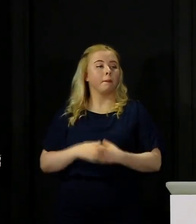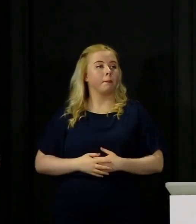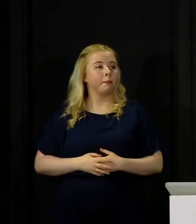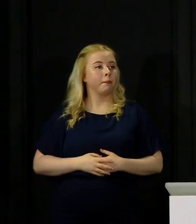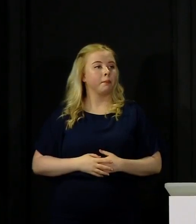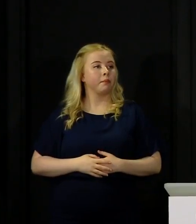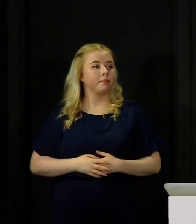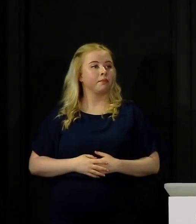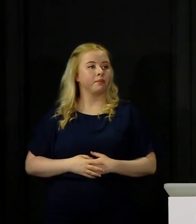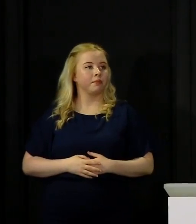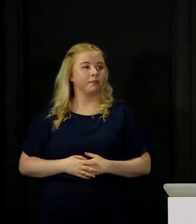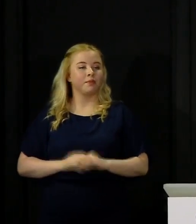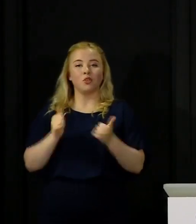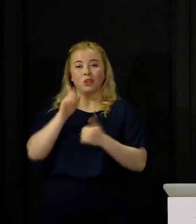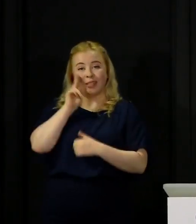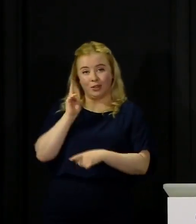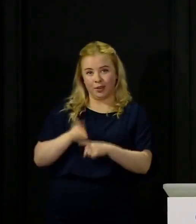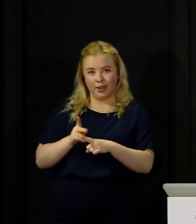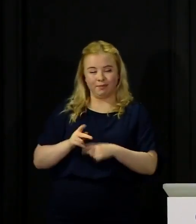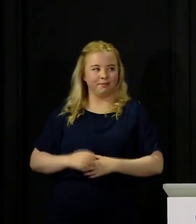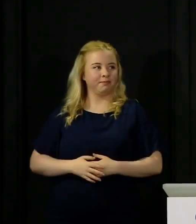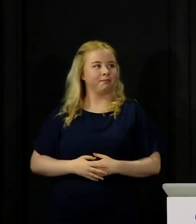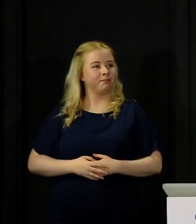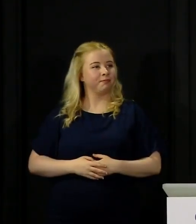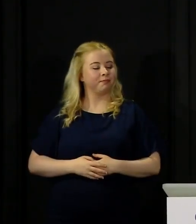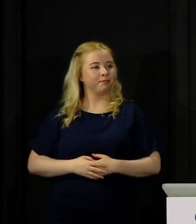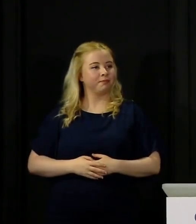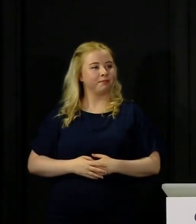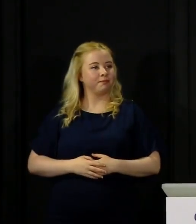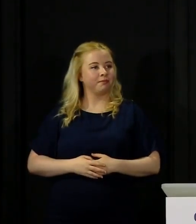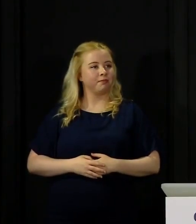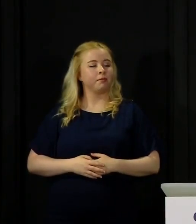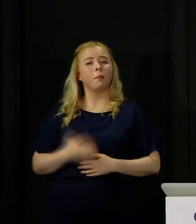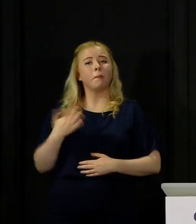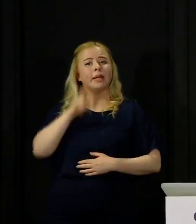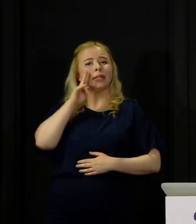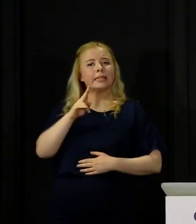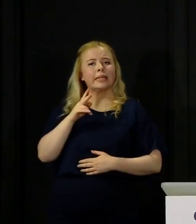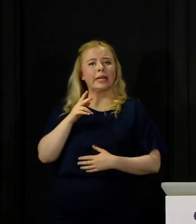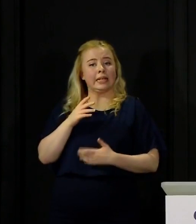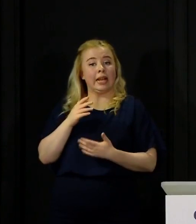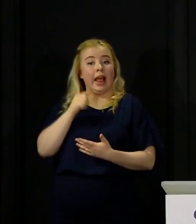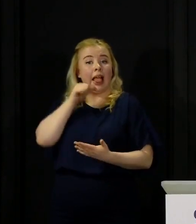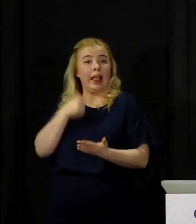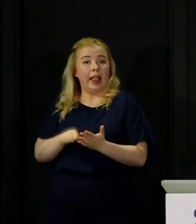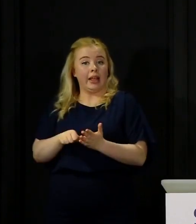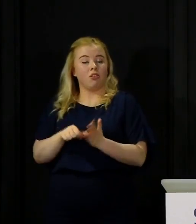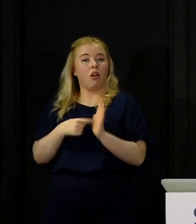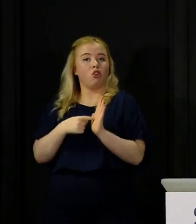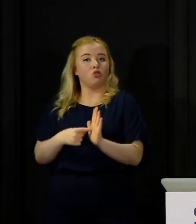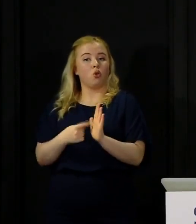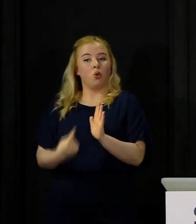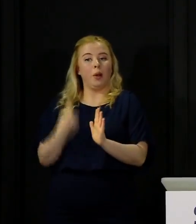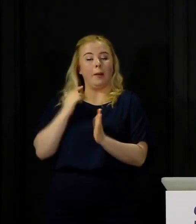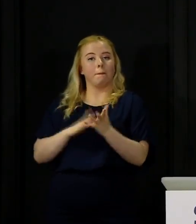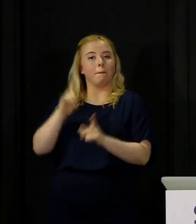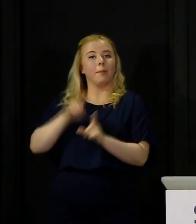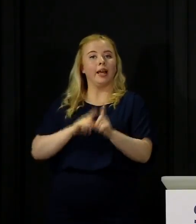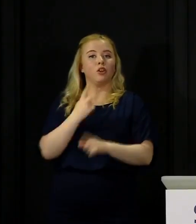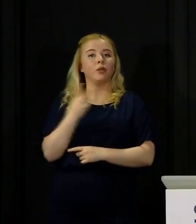now? Yes, good to see you again. We've seen a leaked letter that shows that on May the 22nd, the Directors